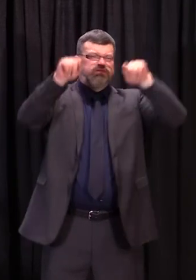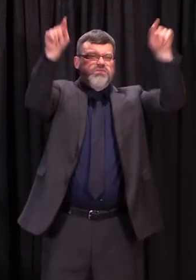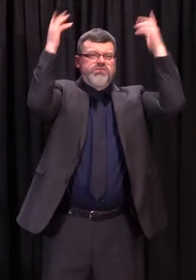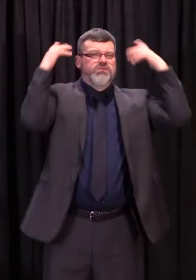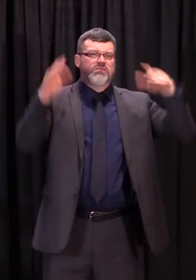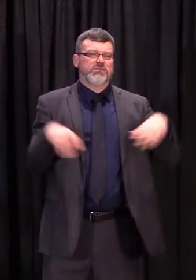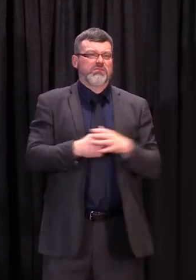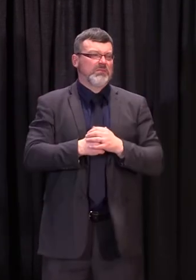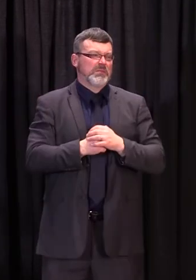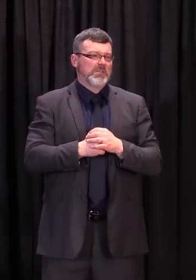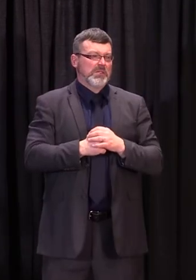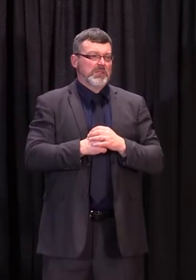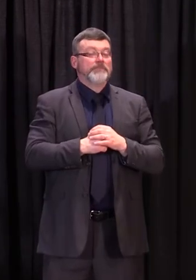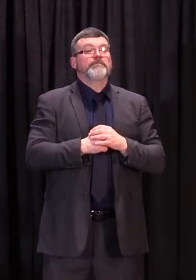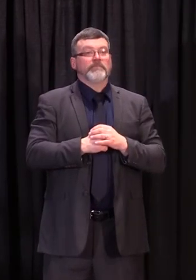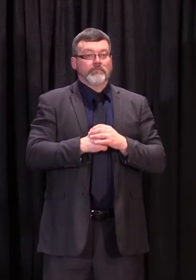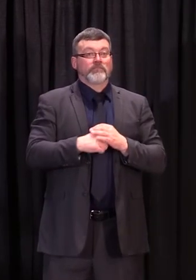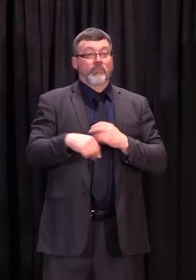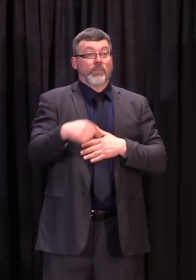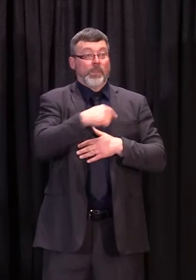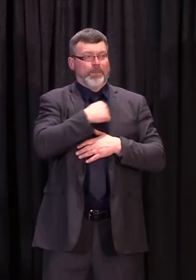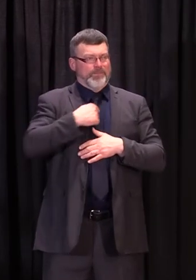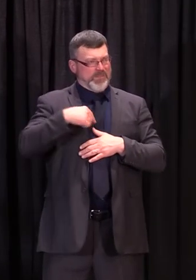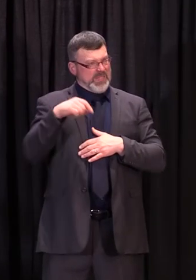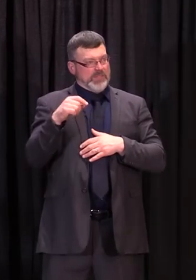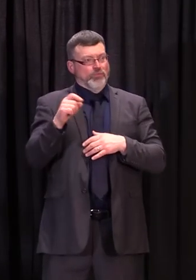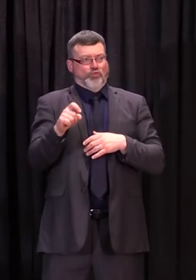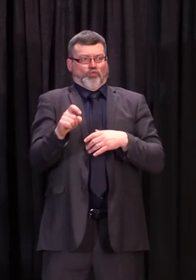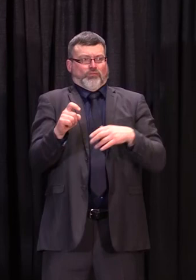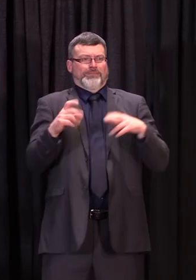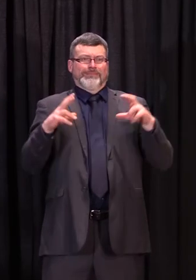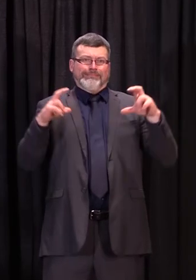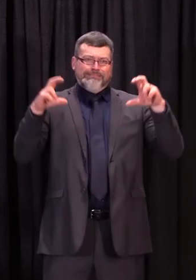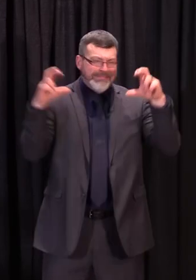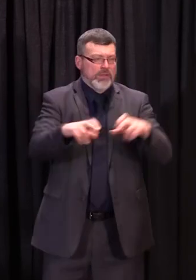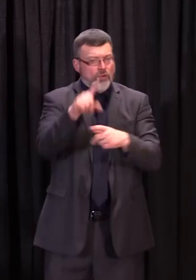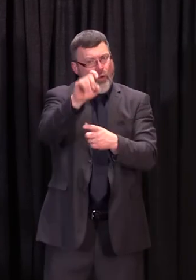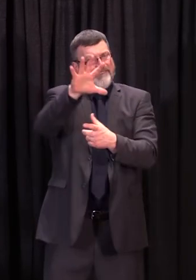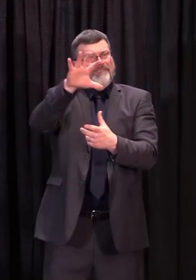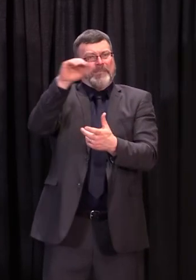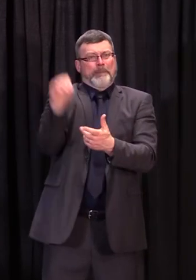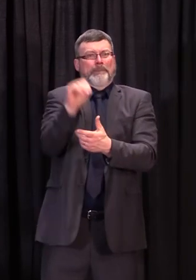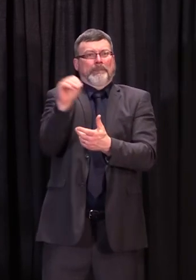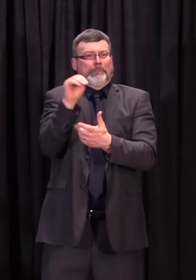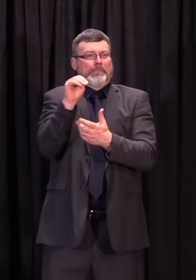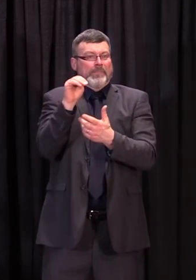And we should invest another $105 million for affordable mixed-income housing.